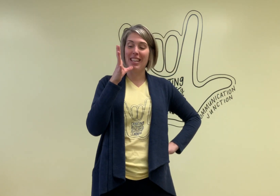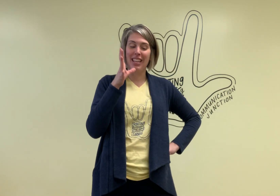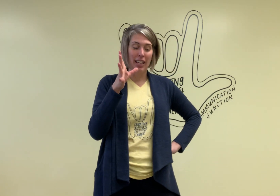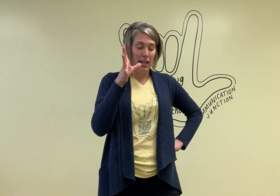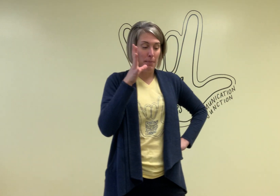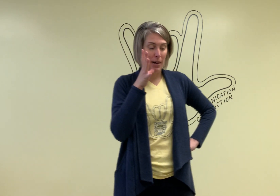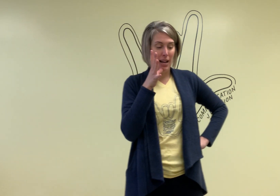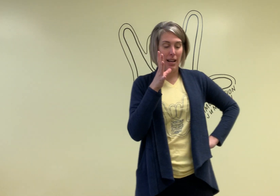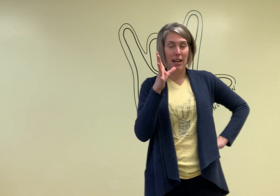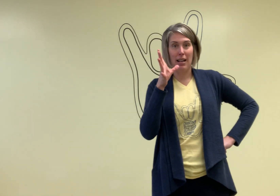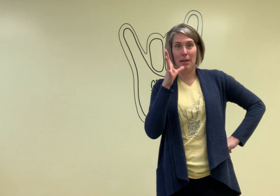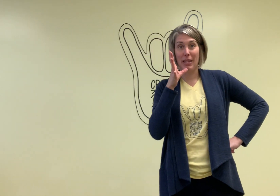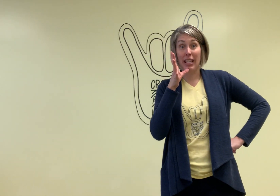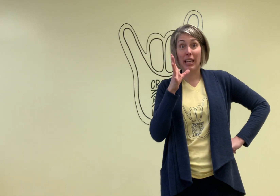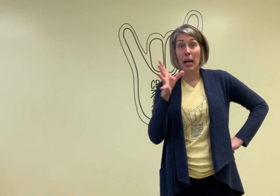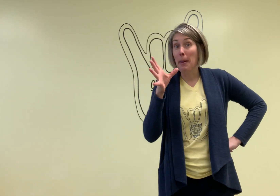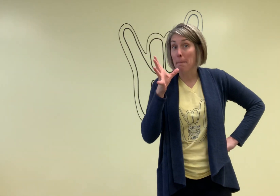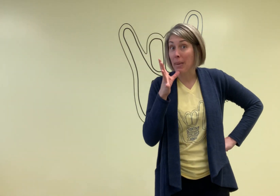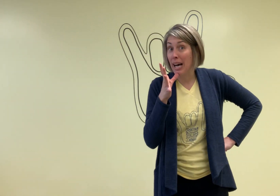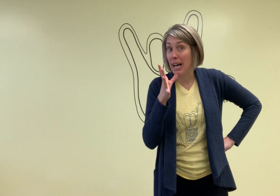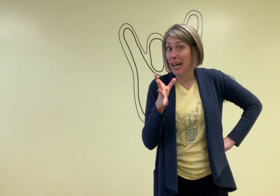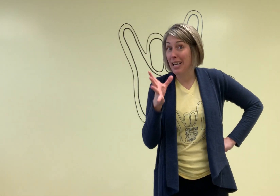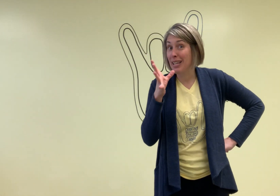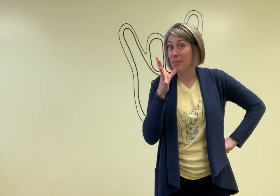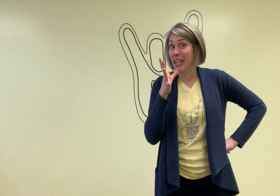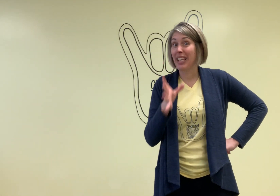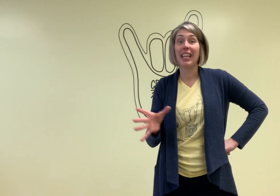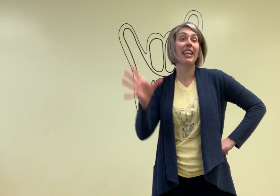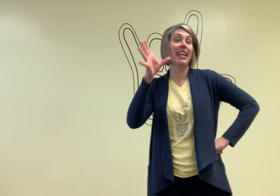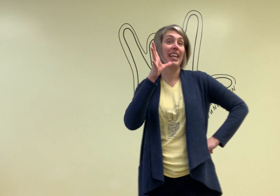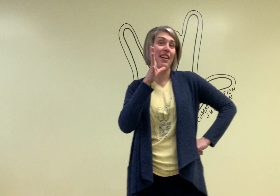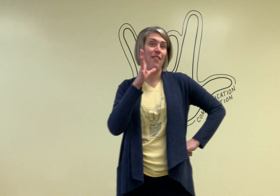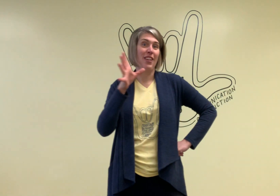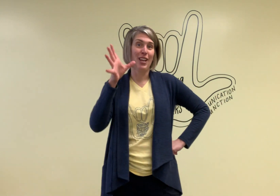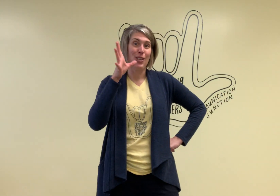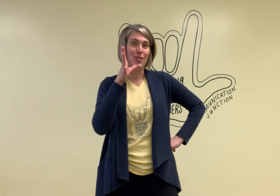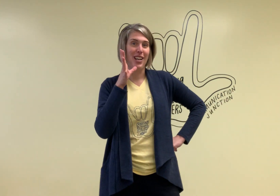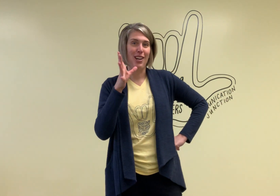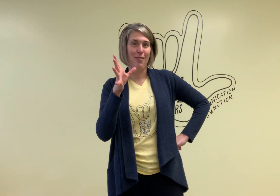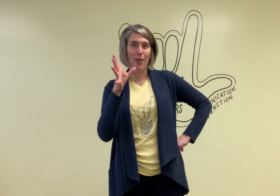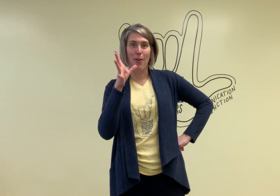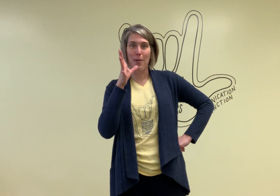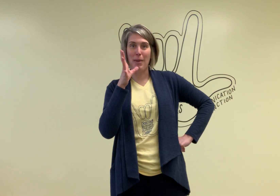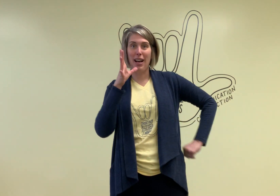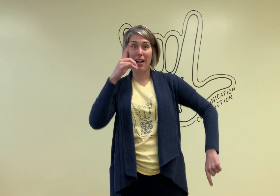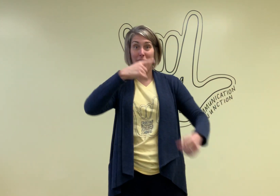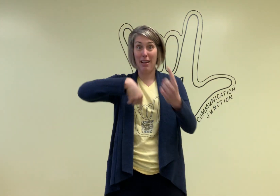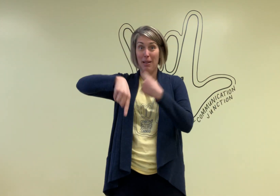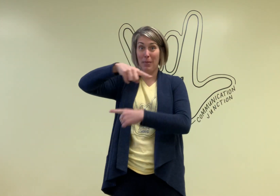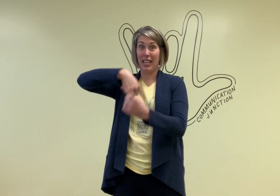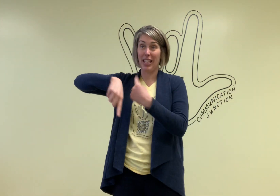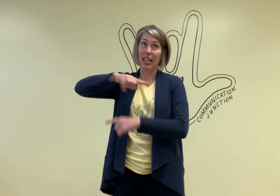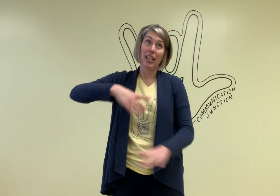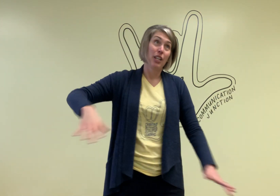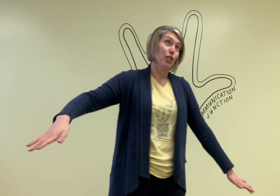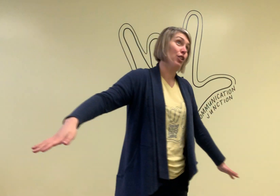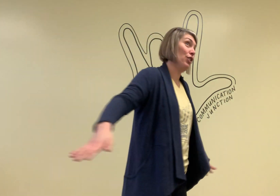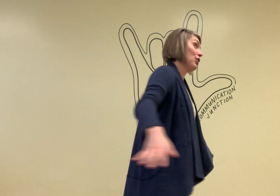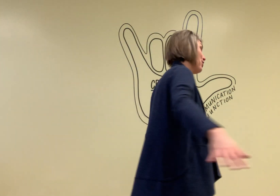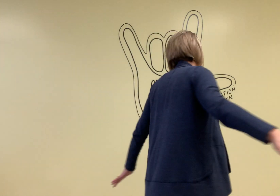mommy, mommy, mommy, if you love your mommy,